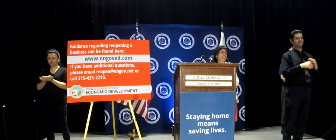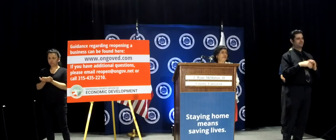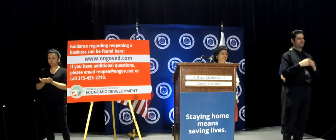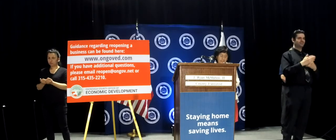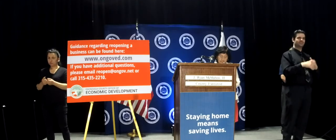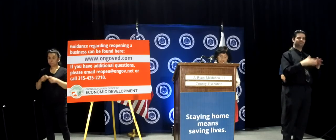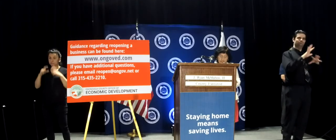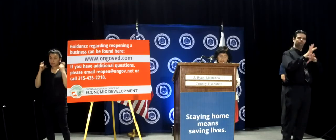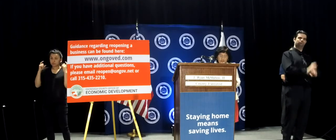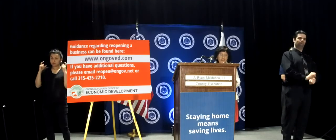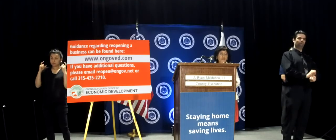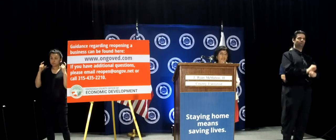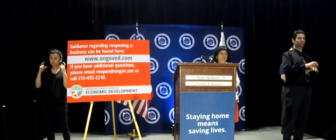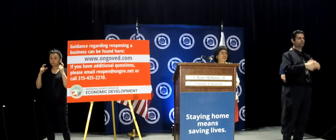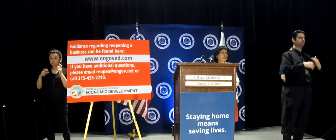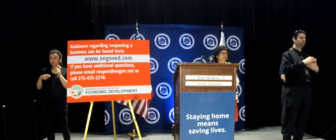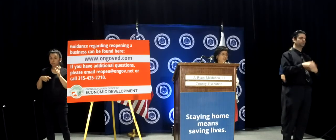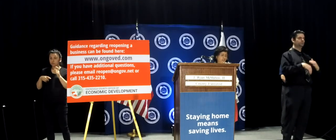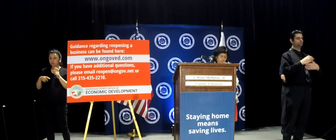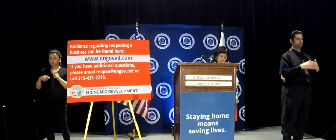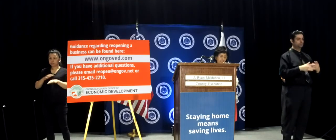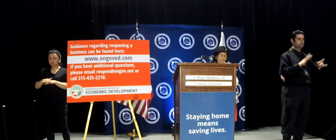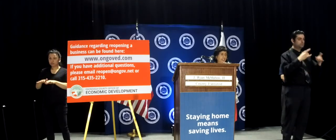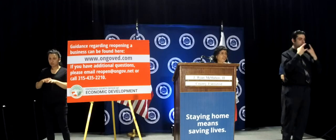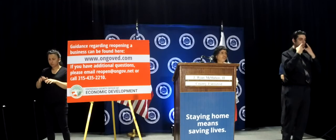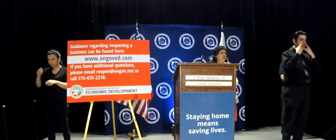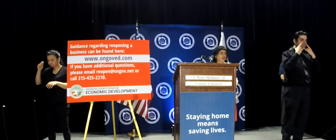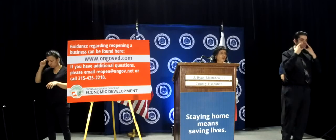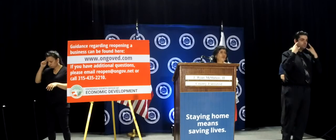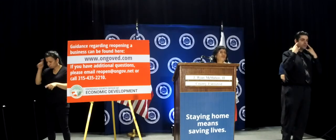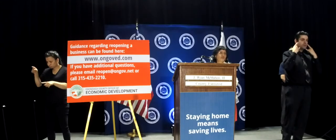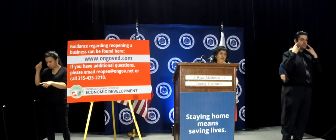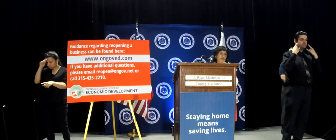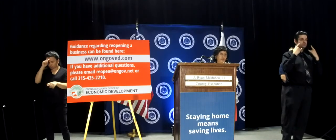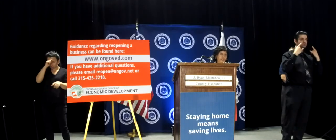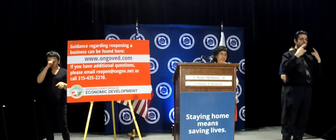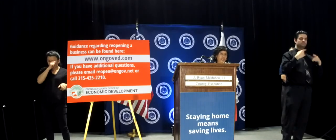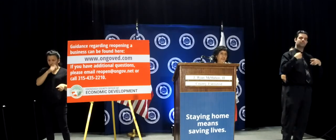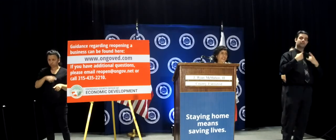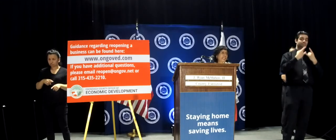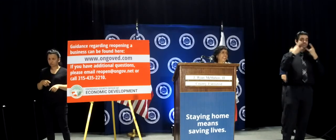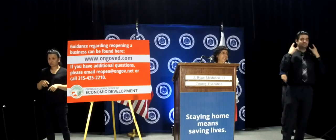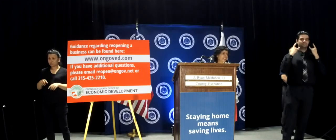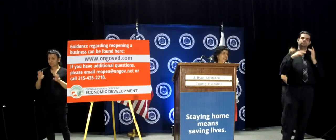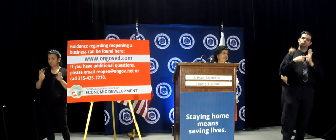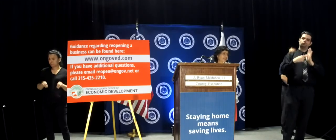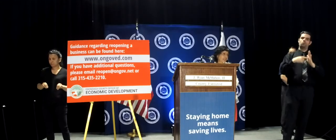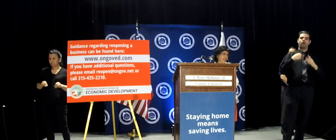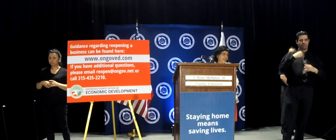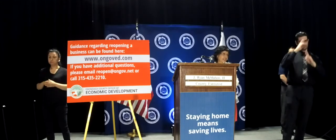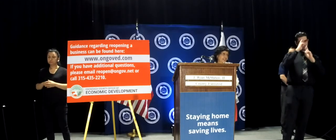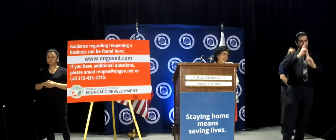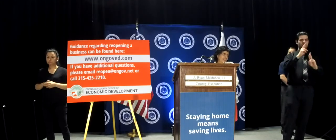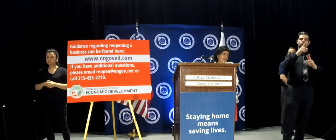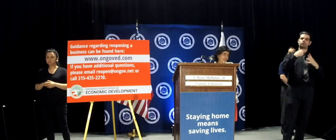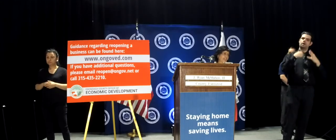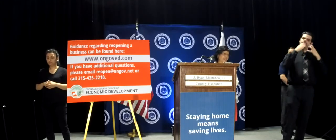is the statement of respect to others. That is so, so important that I can't